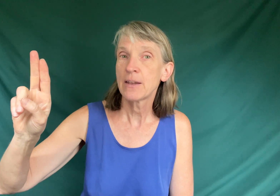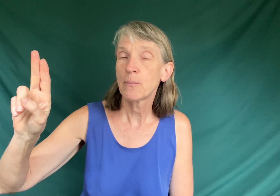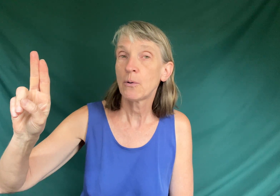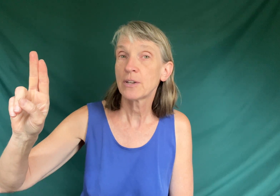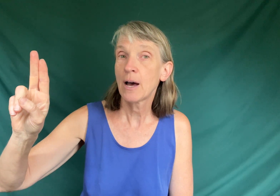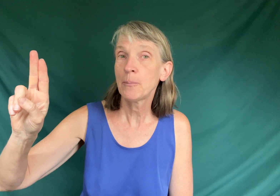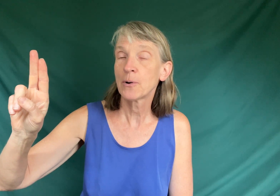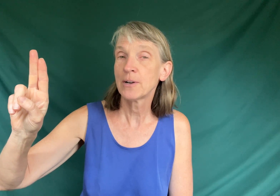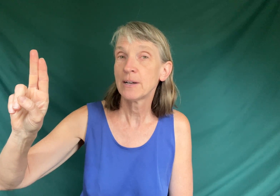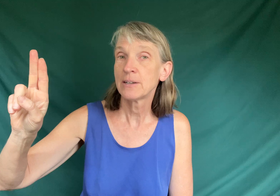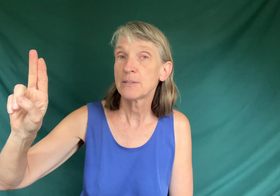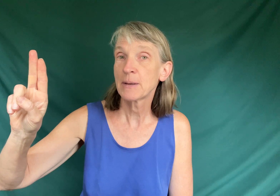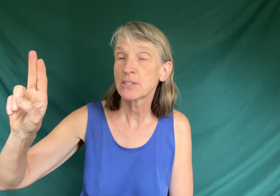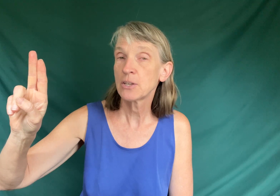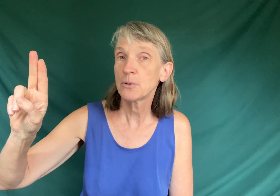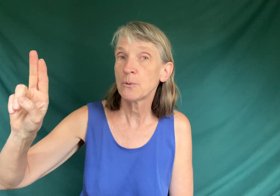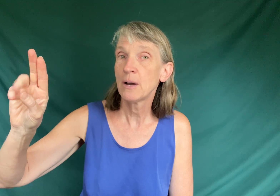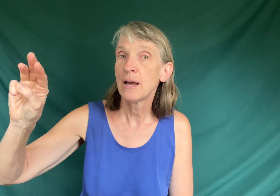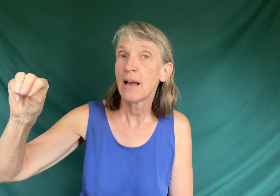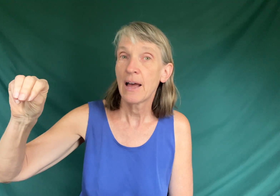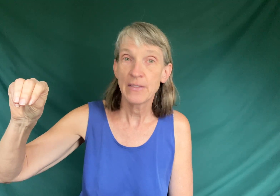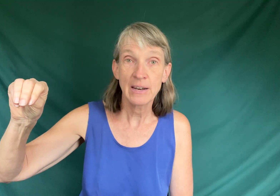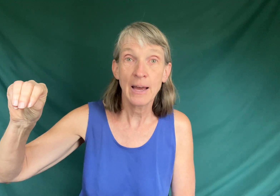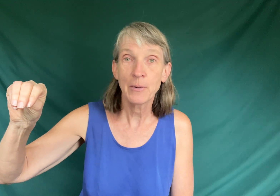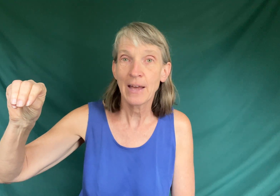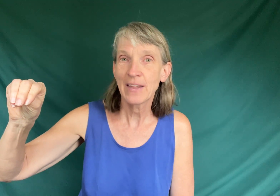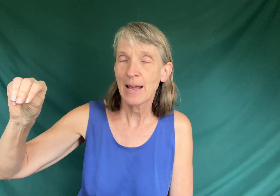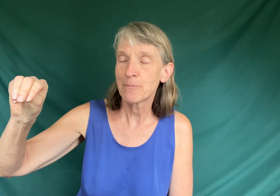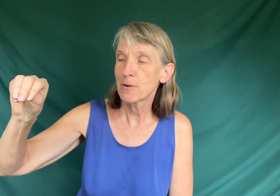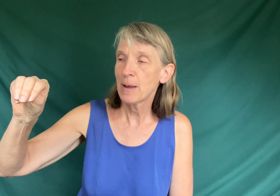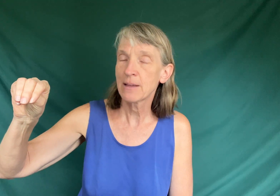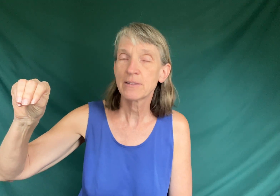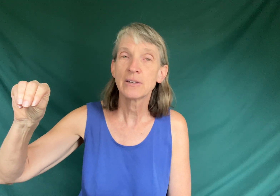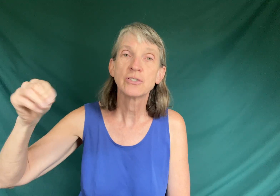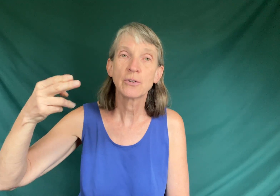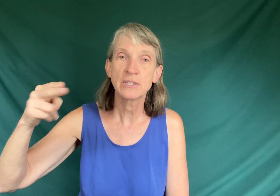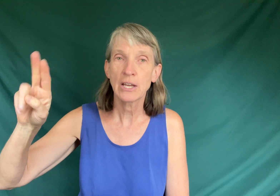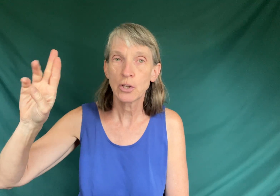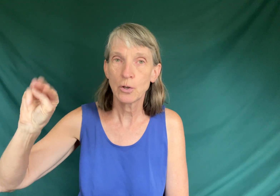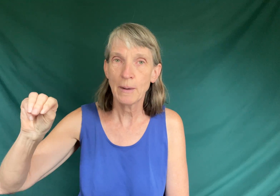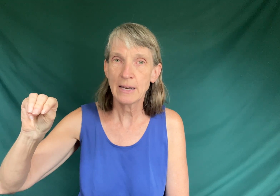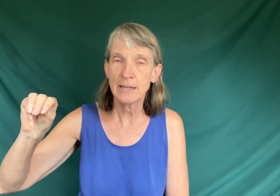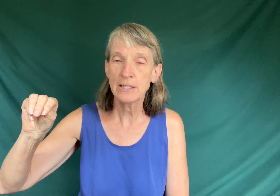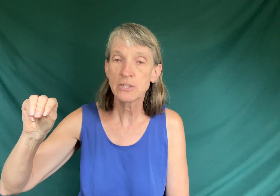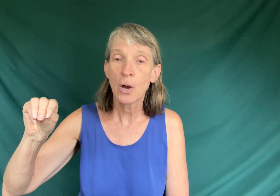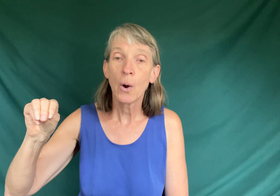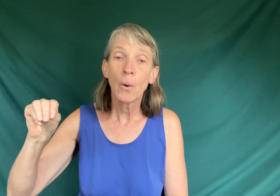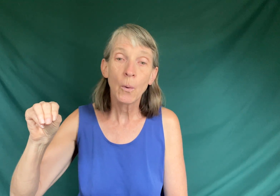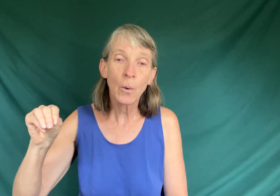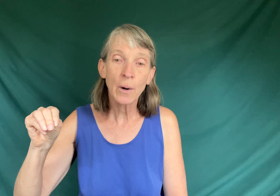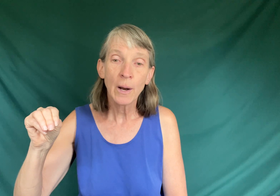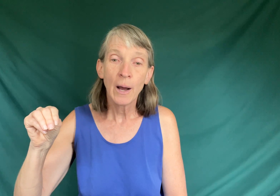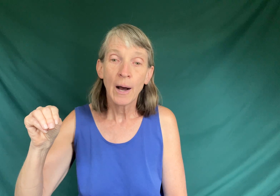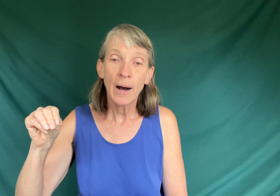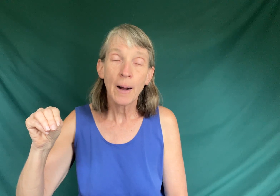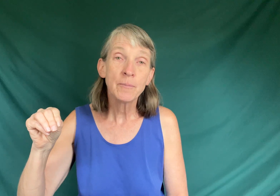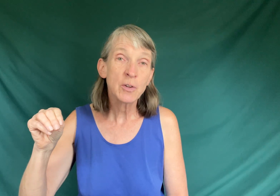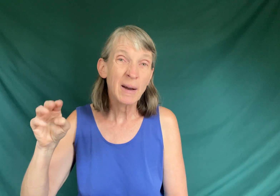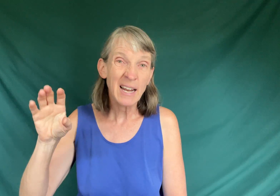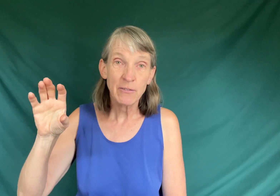hold it upward, it makes a U. And then M, we had that M for math. So you say humanities. Or you might have a thing